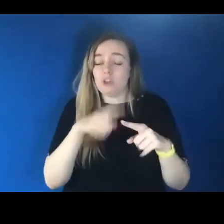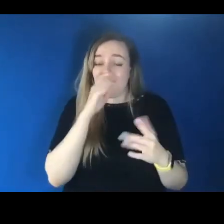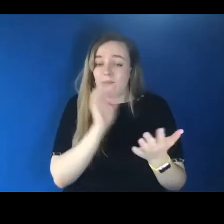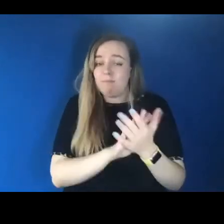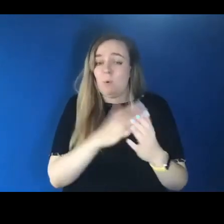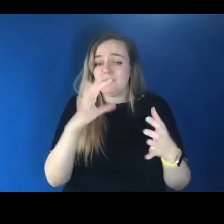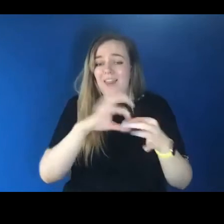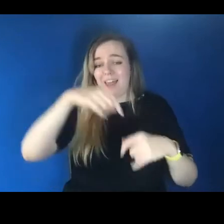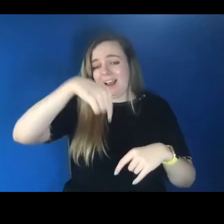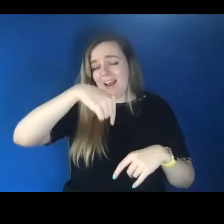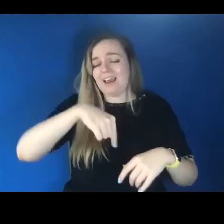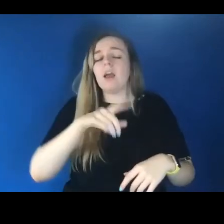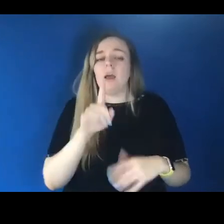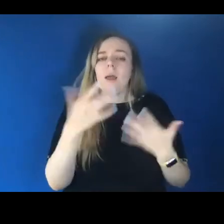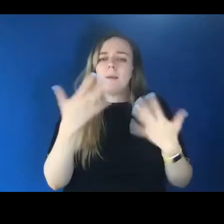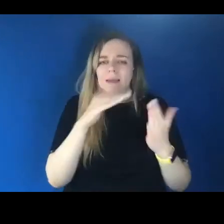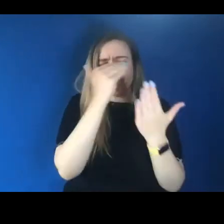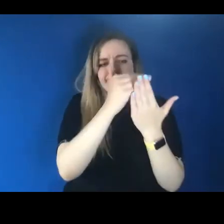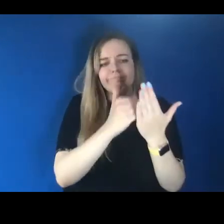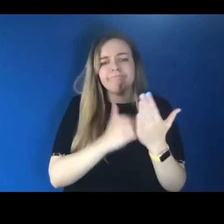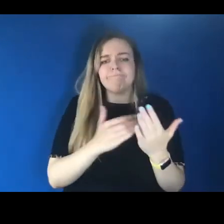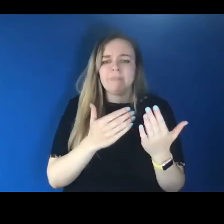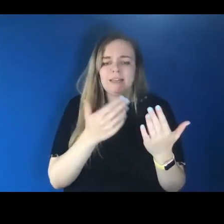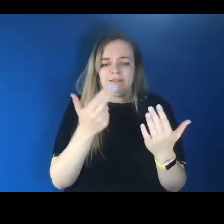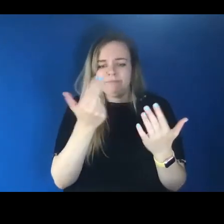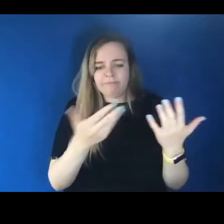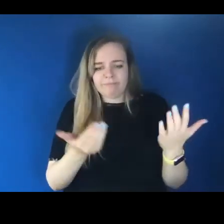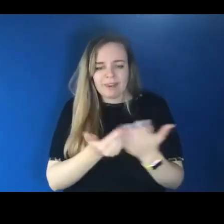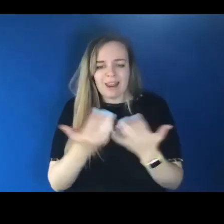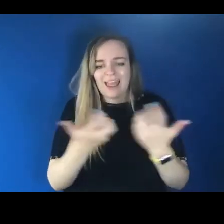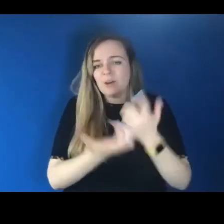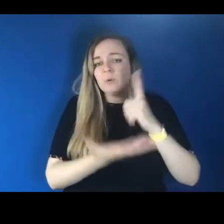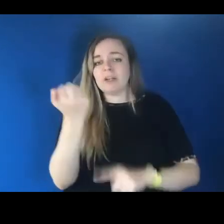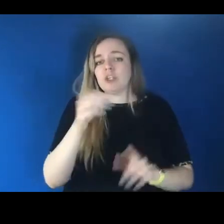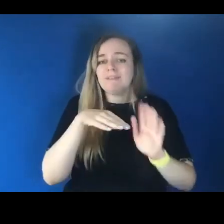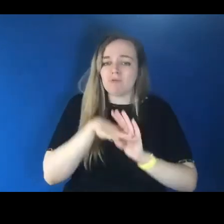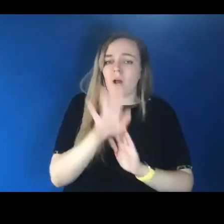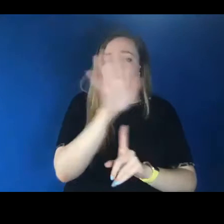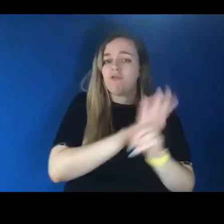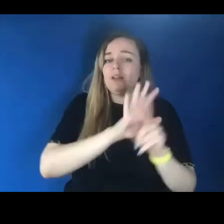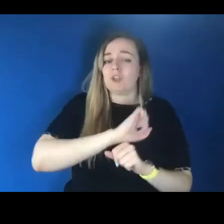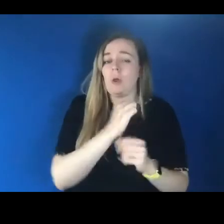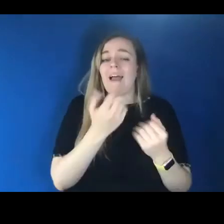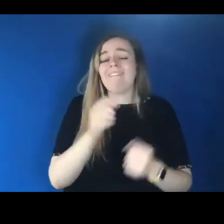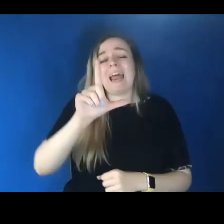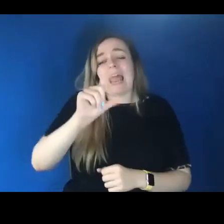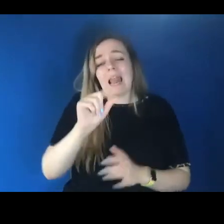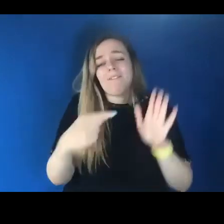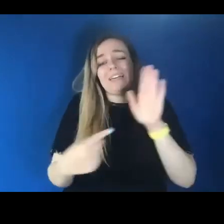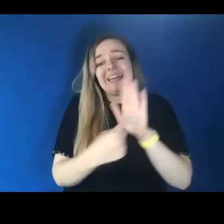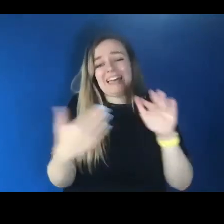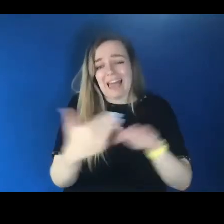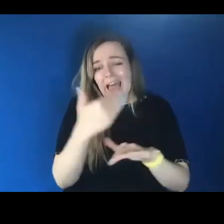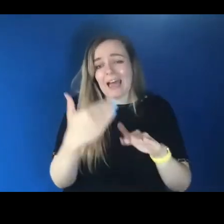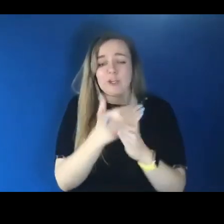chat. But this set out a roadmap for nature's recovery across Scotland, and it consists of 11 key actions. So